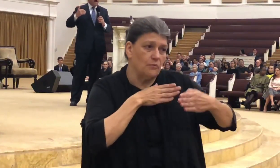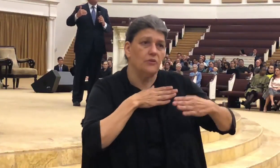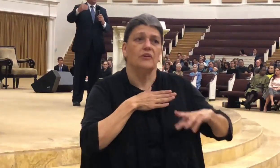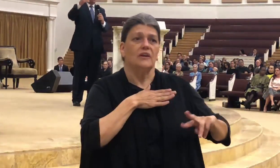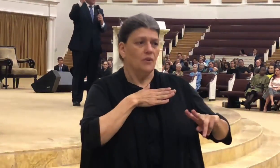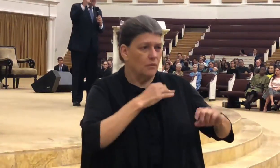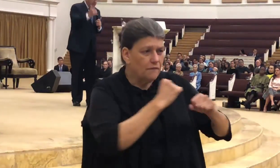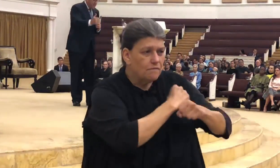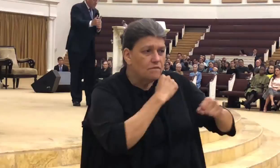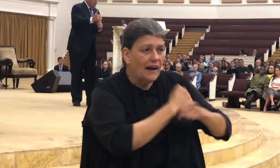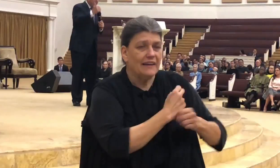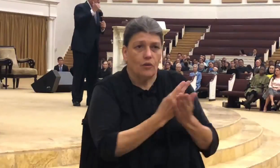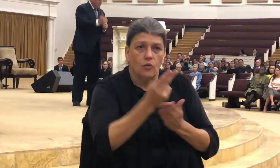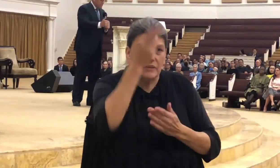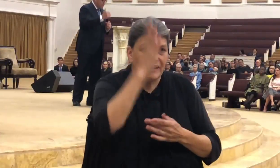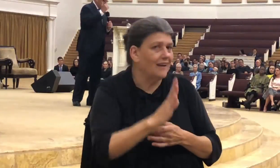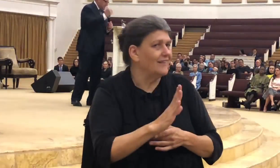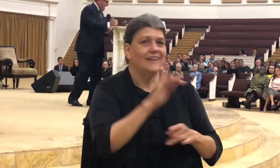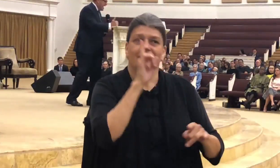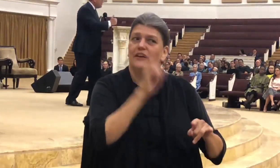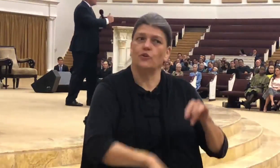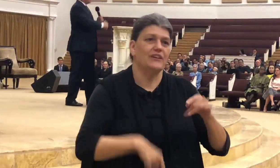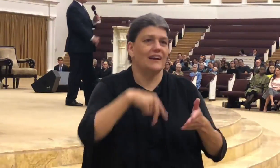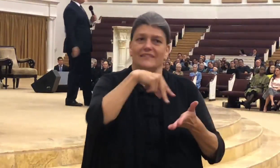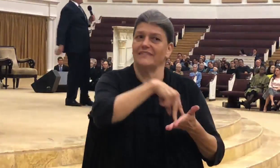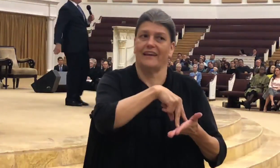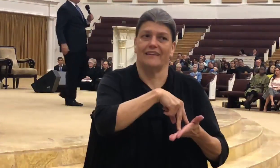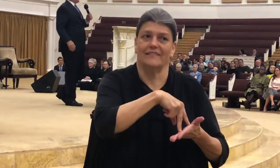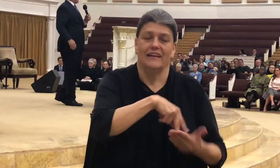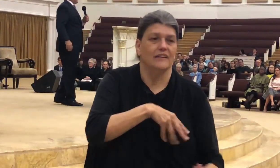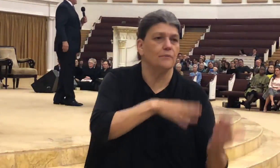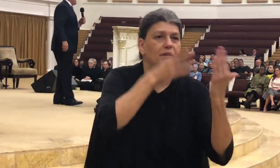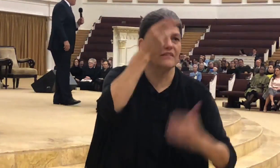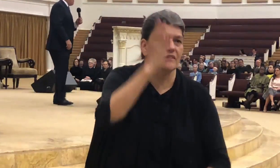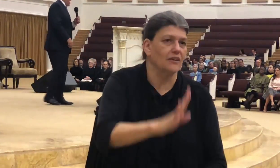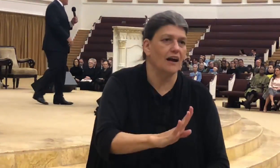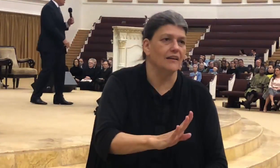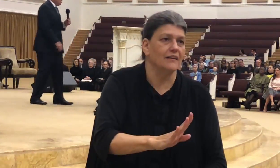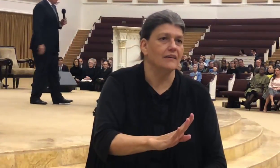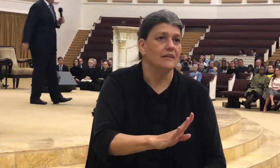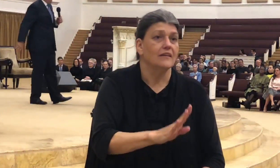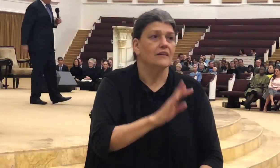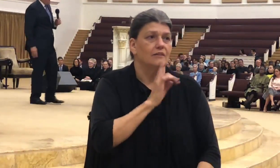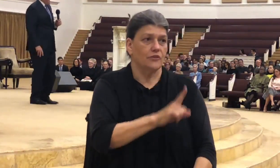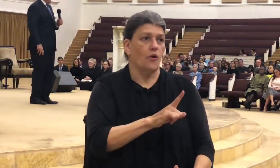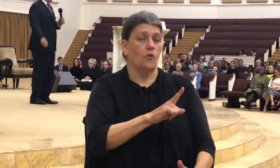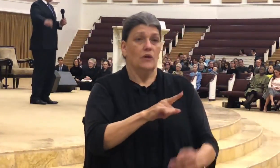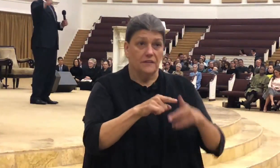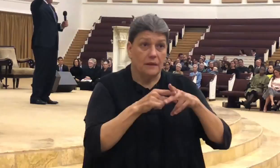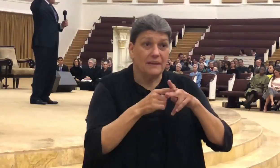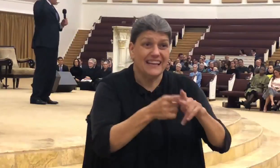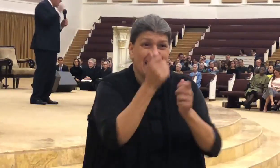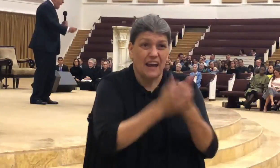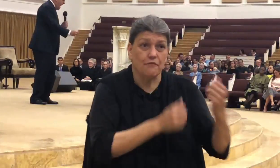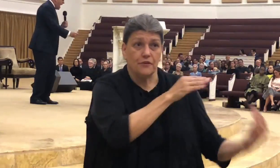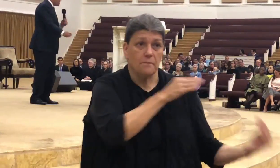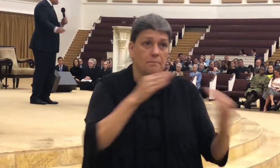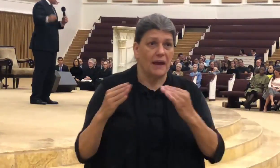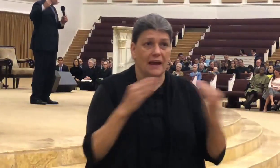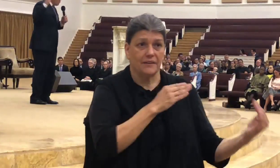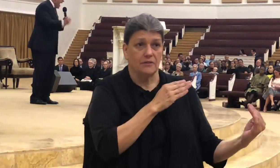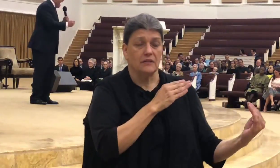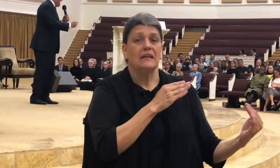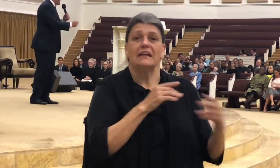holy God, would never be able to stand. So they would begin every battle with the cry, let